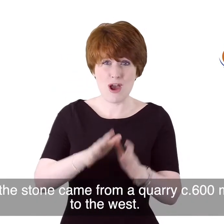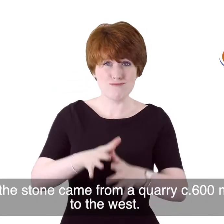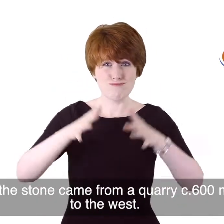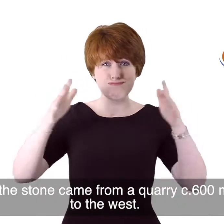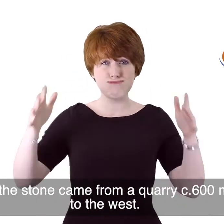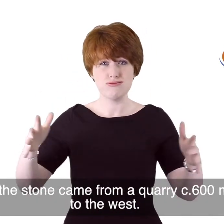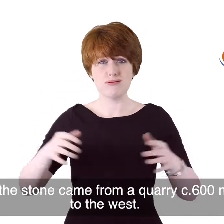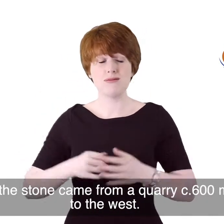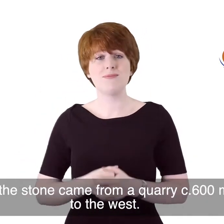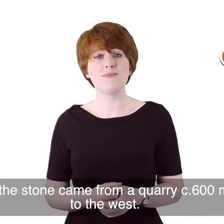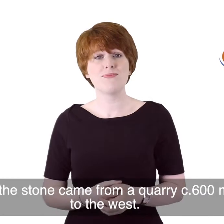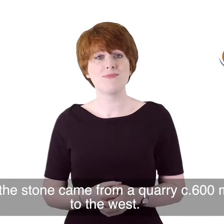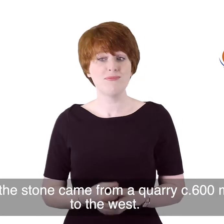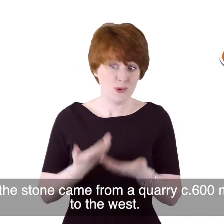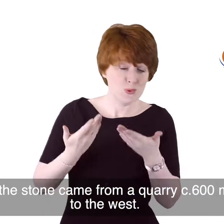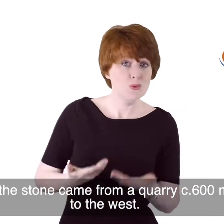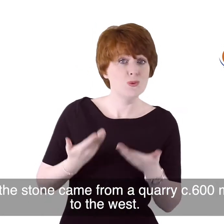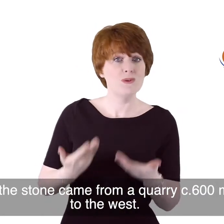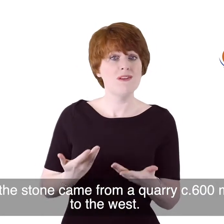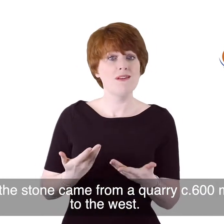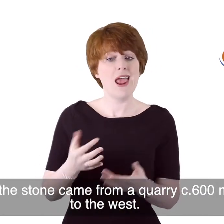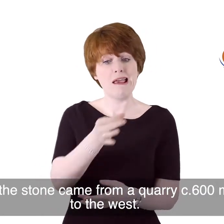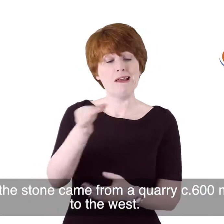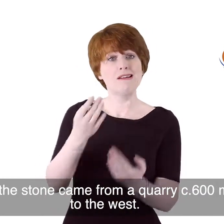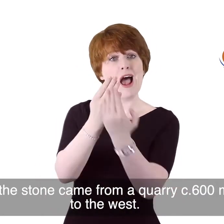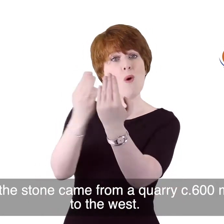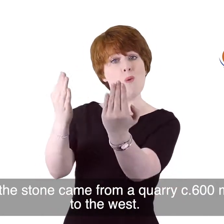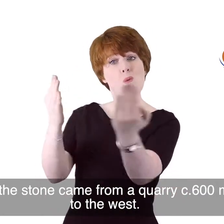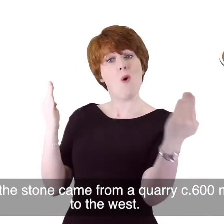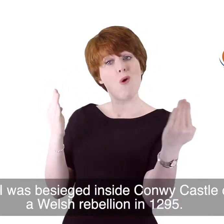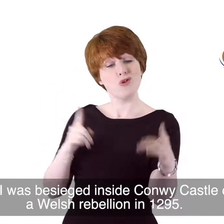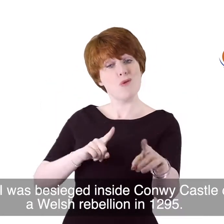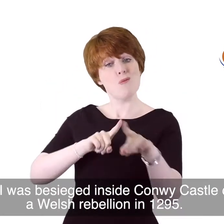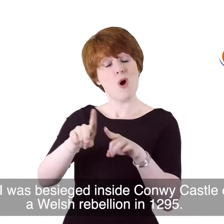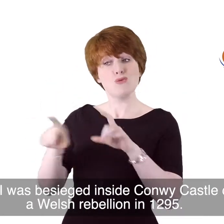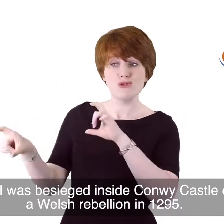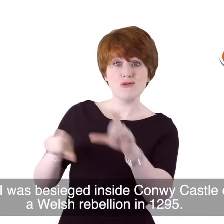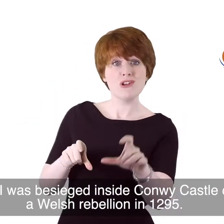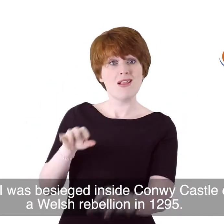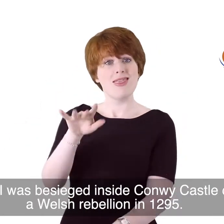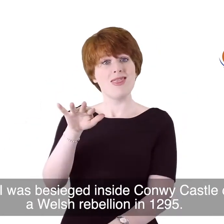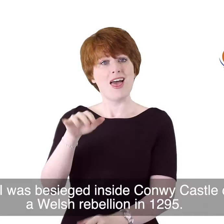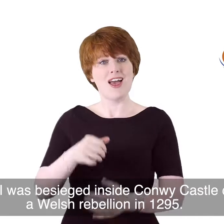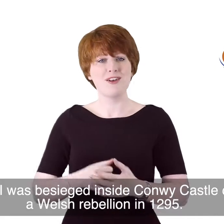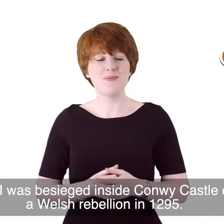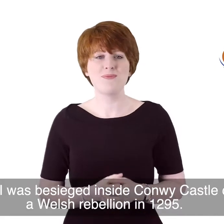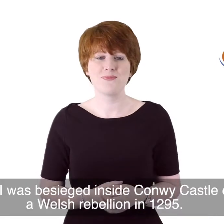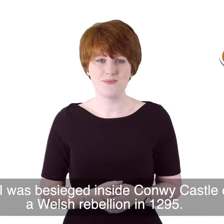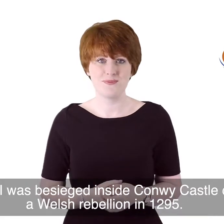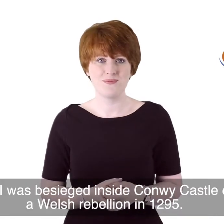France. Most of the stone came from a quarry 600 metres to the west. Edward I was besieged inside Conwy Castle during a